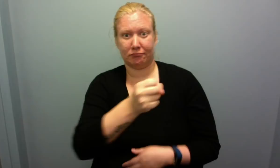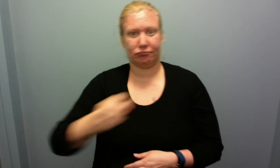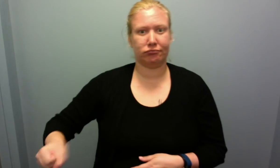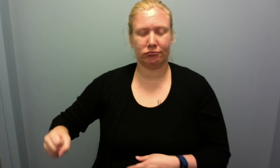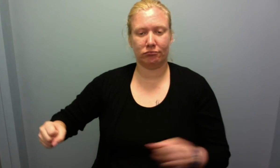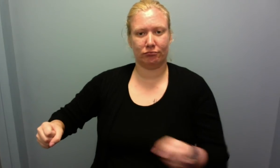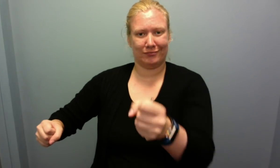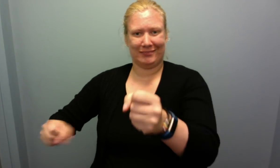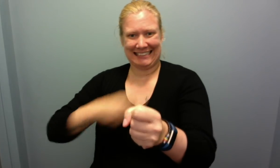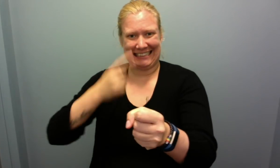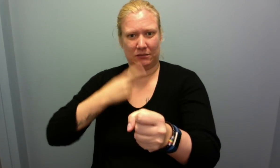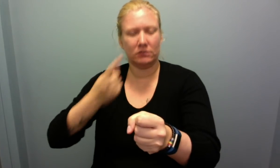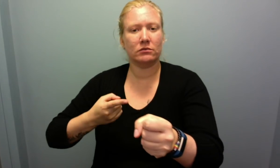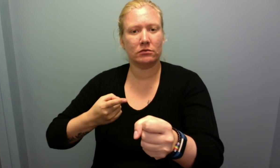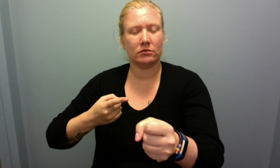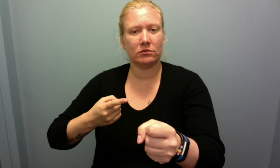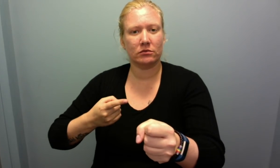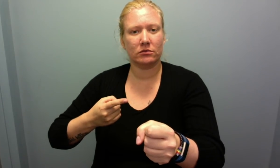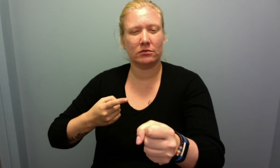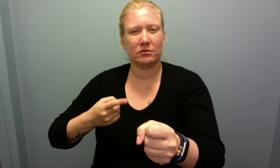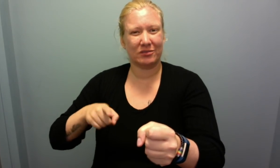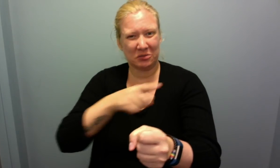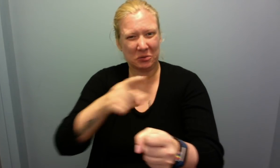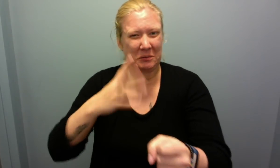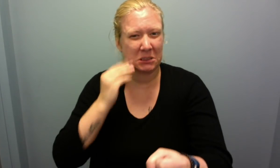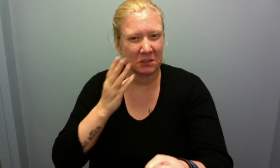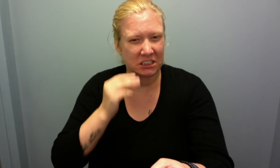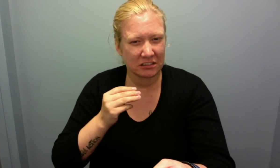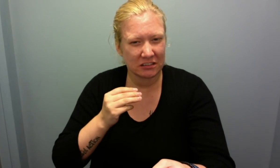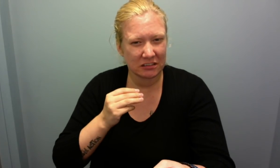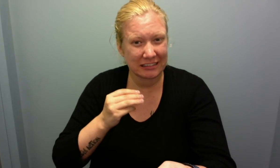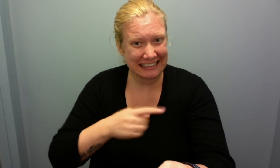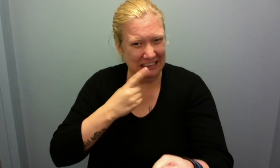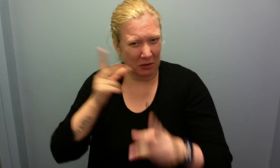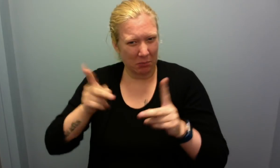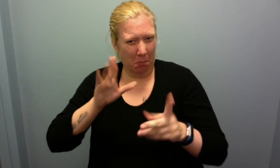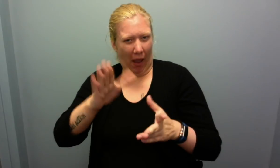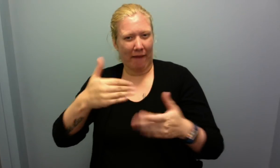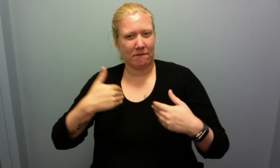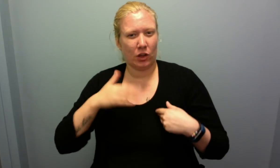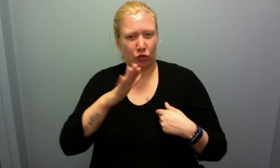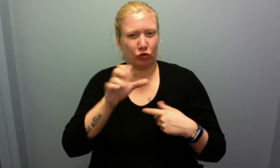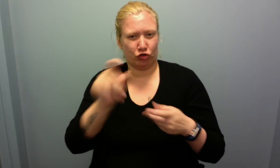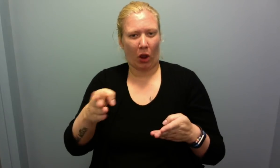have never experienced that. Deaf people had their jobs taken from them. Deaf educators